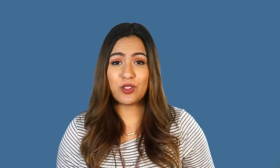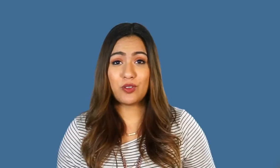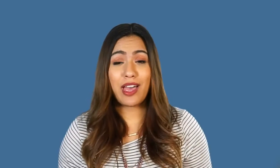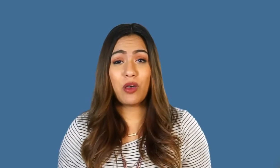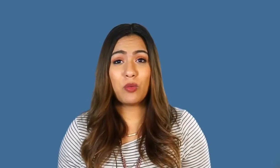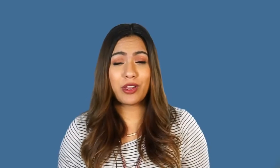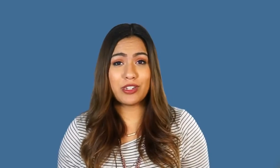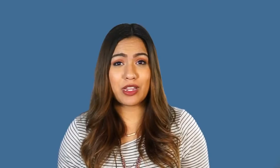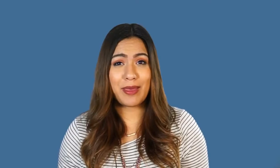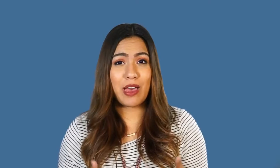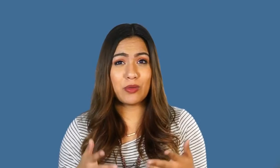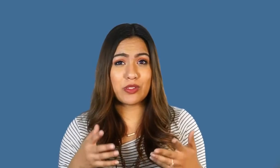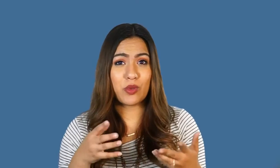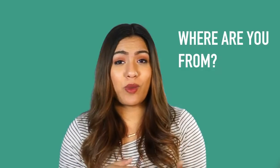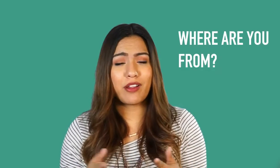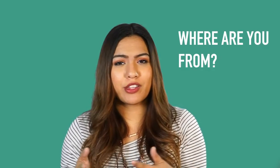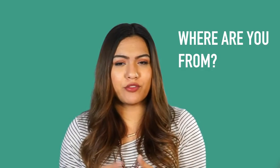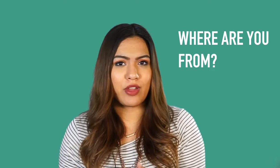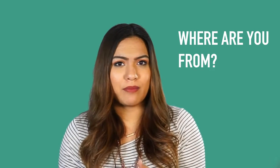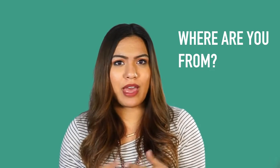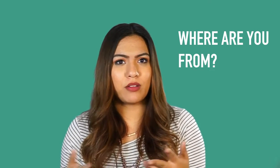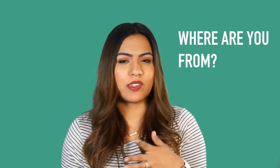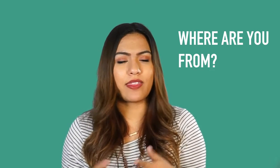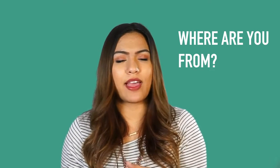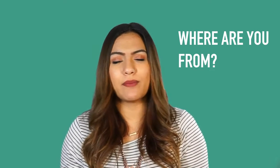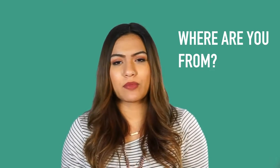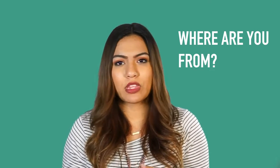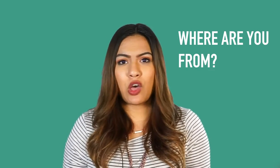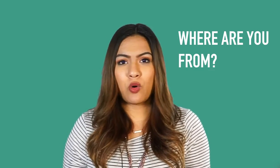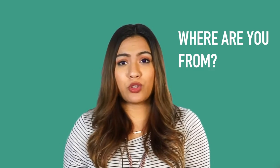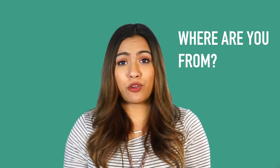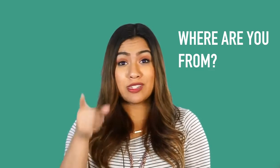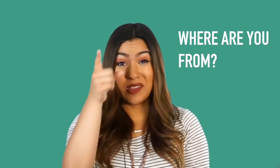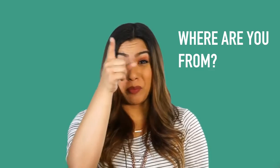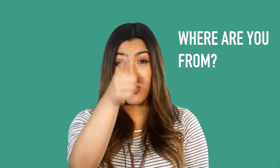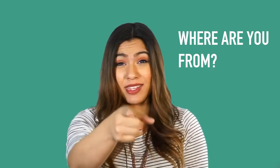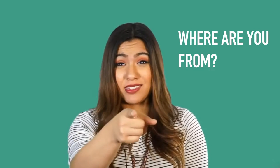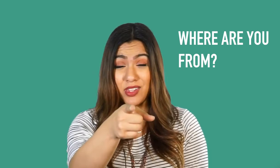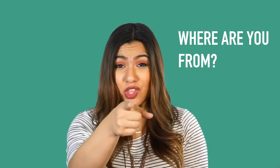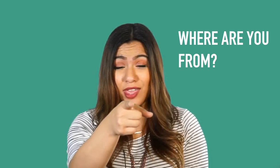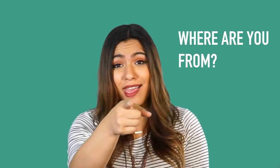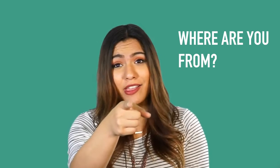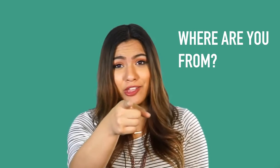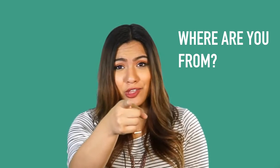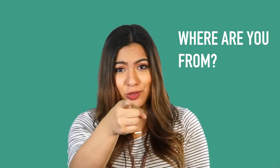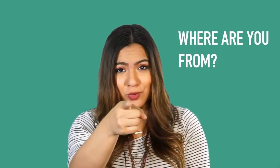So now we're going to talk about where are you from, how to sign that. So you're going to point you,